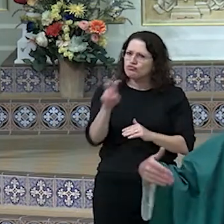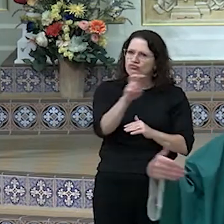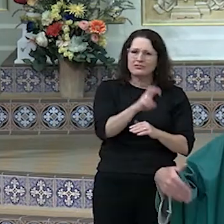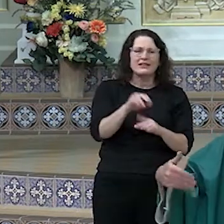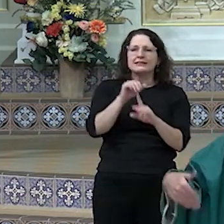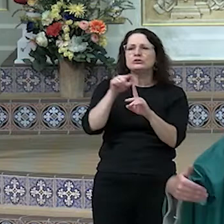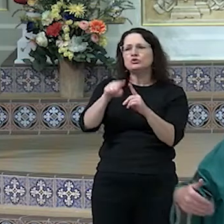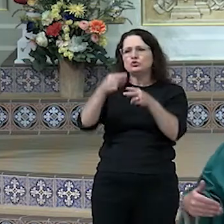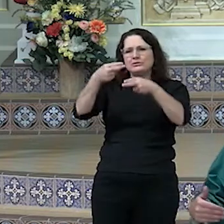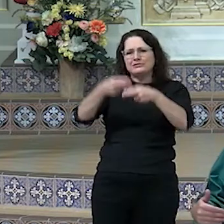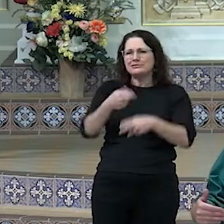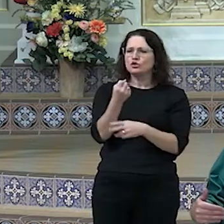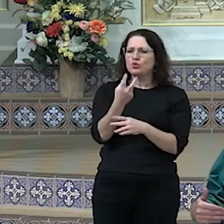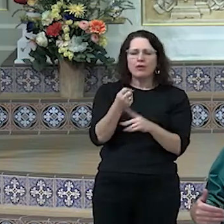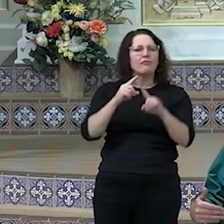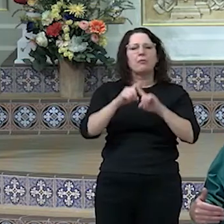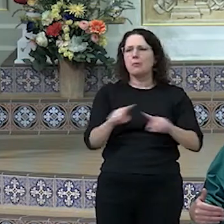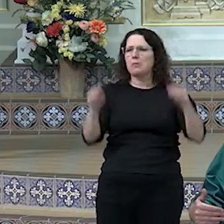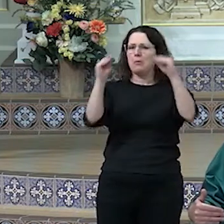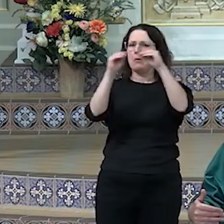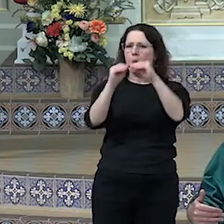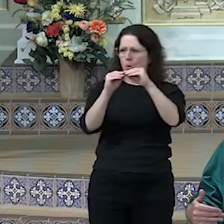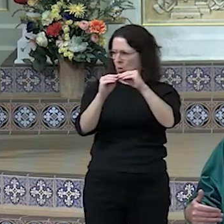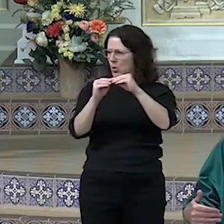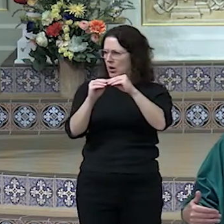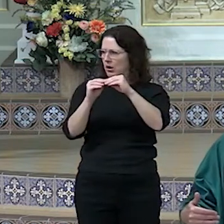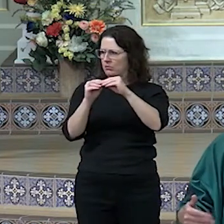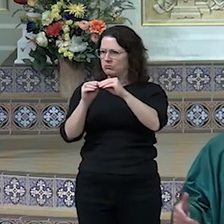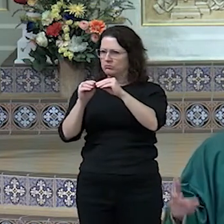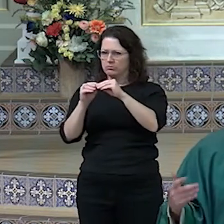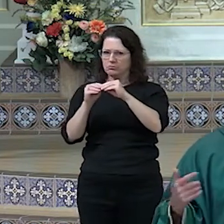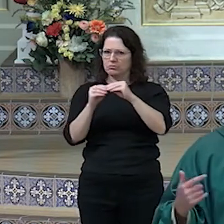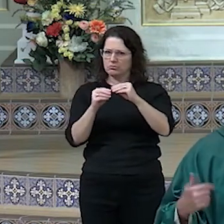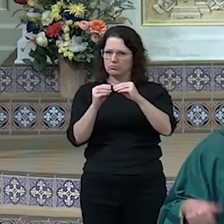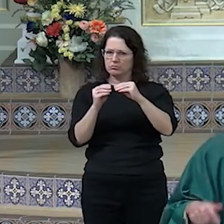more than just the apostles. Okay?